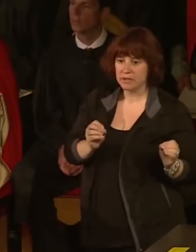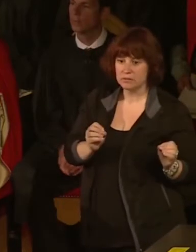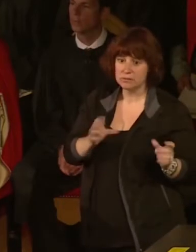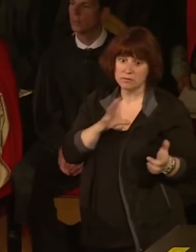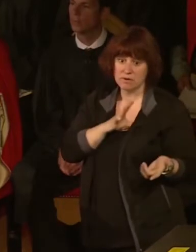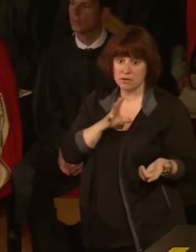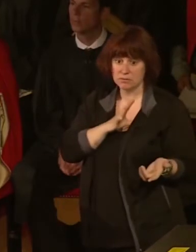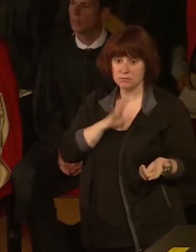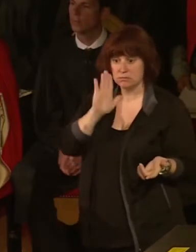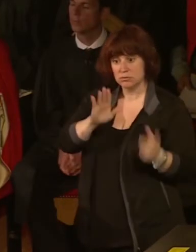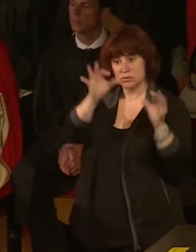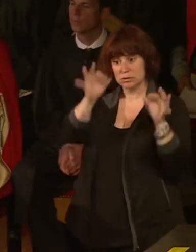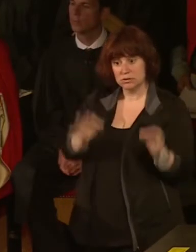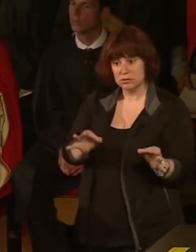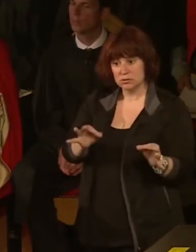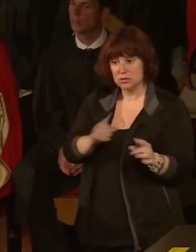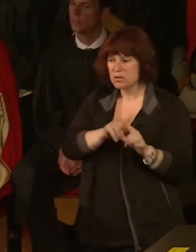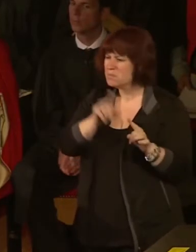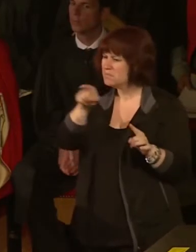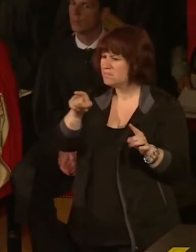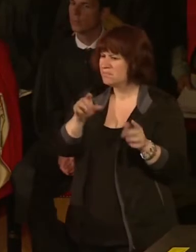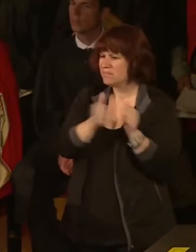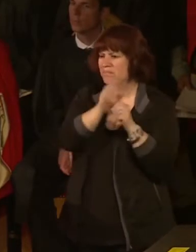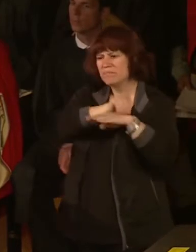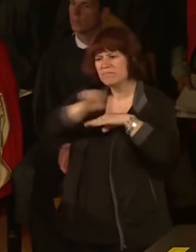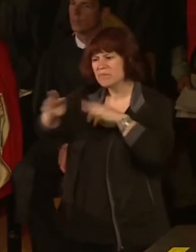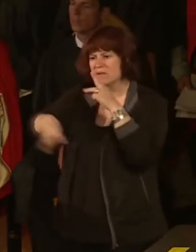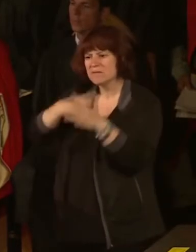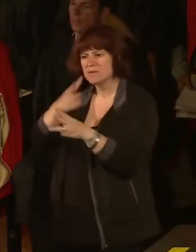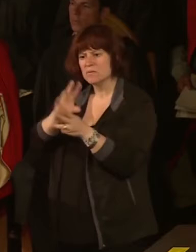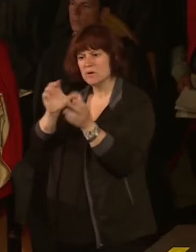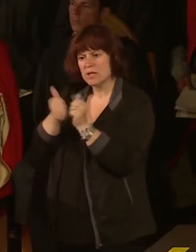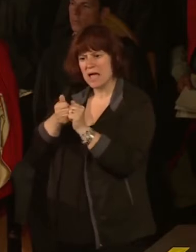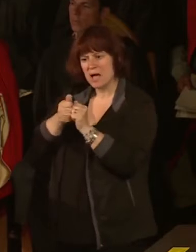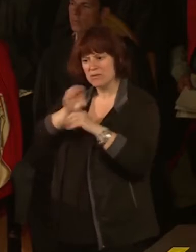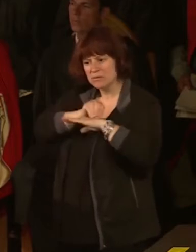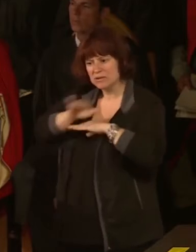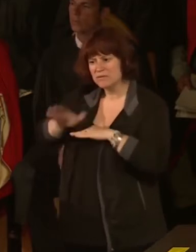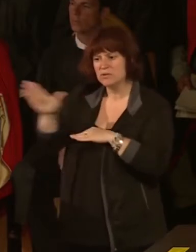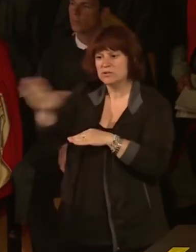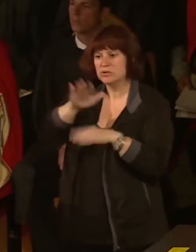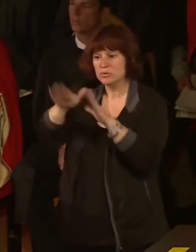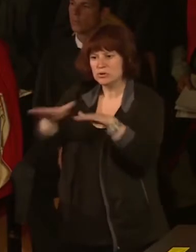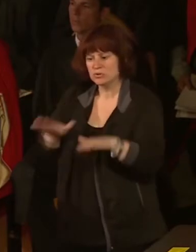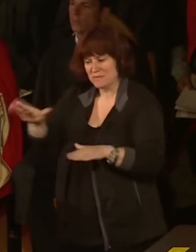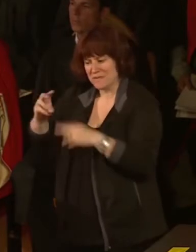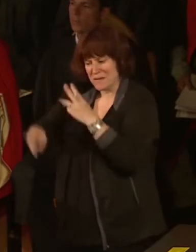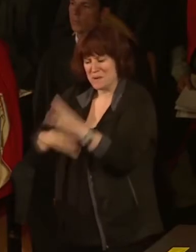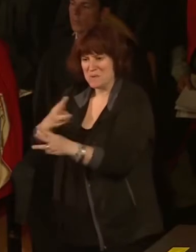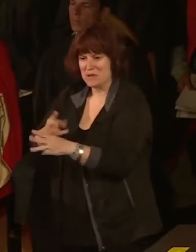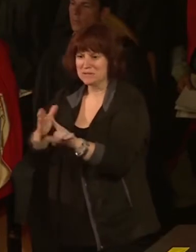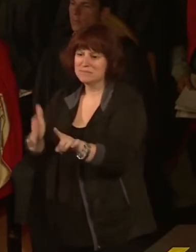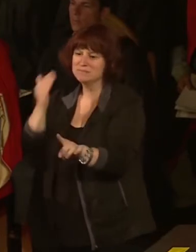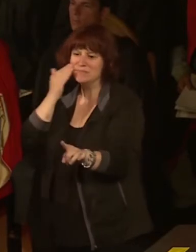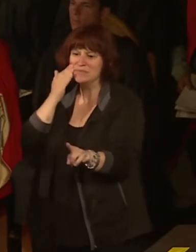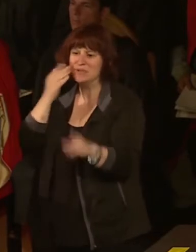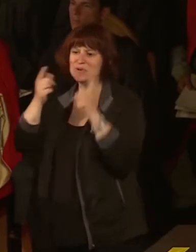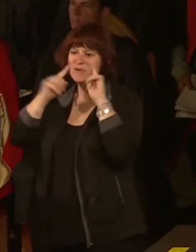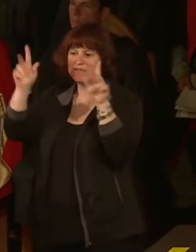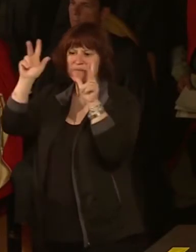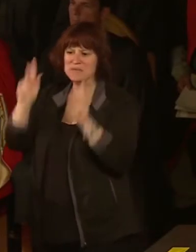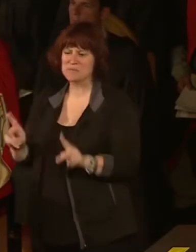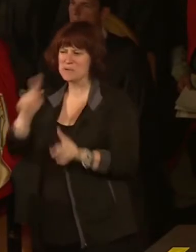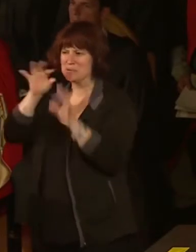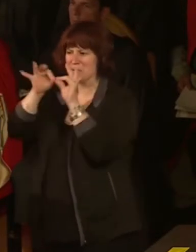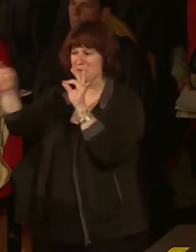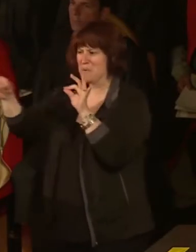Lady. But what good would that do for the world that your children are going to inherit? As some famous person said, and I really did try to track